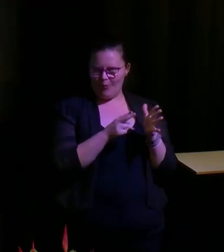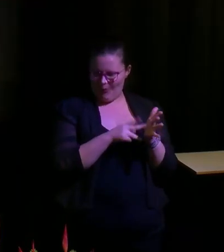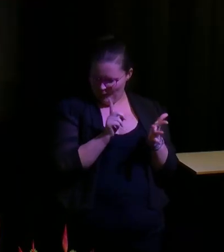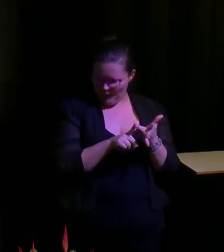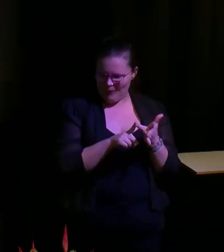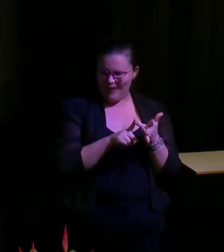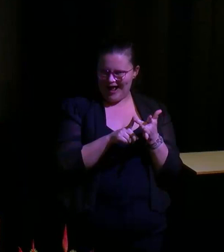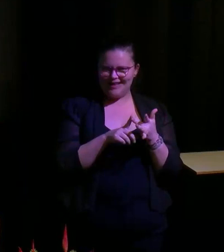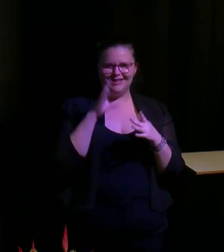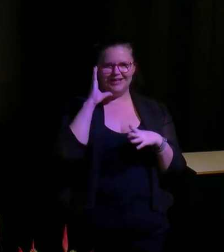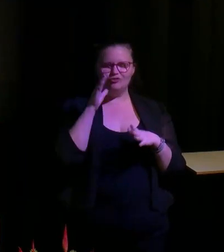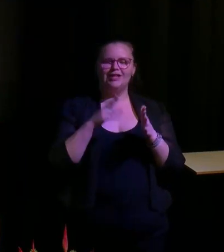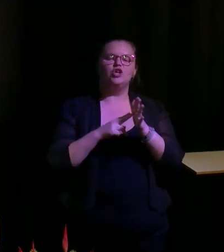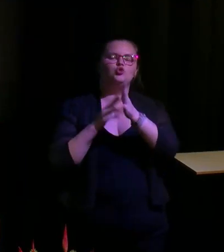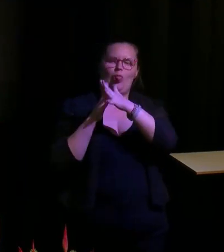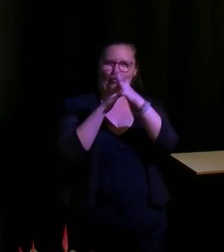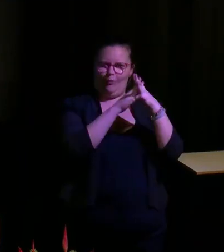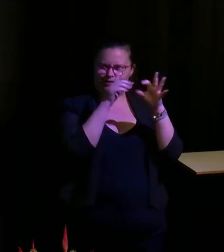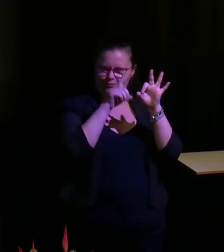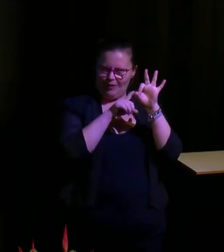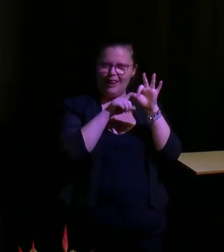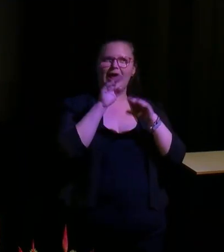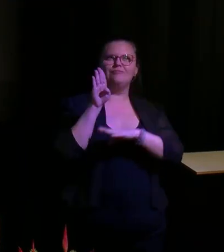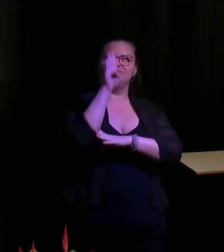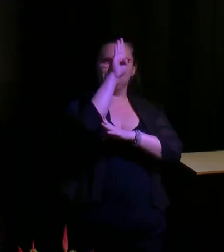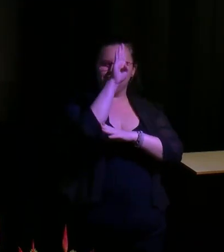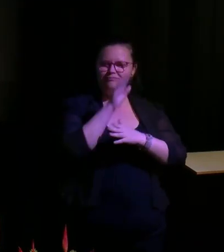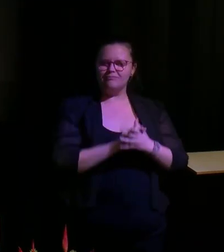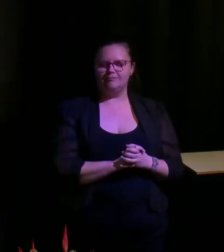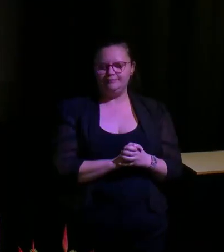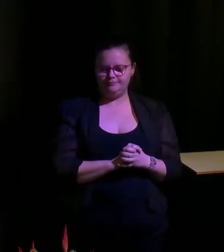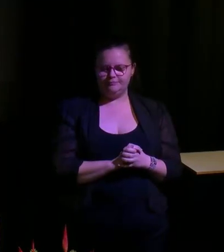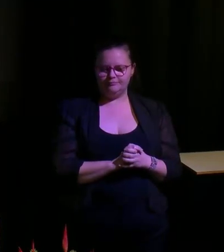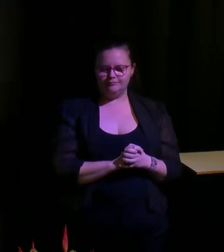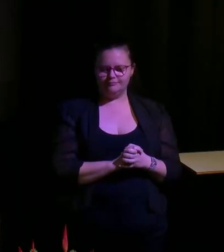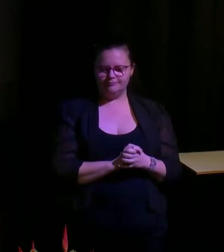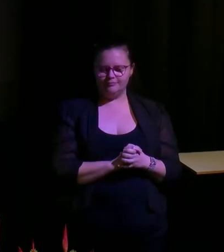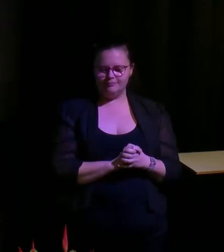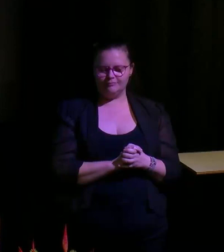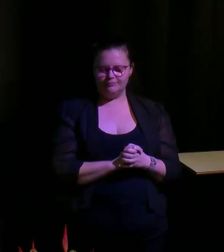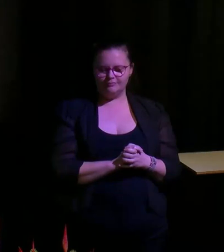you. in northwest Queensland. The artist's process